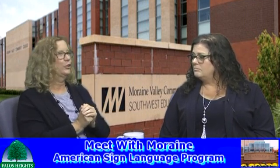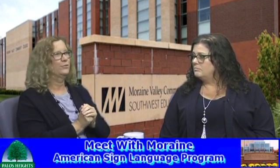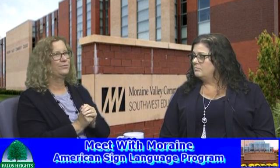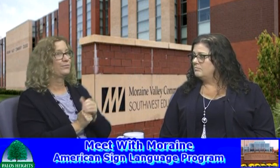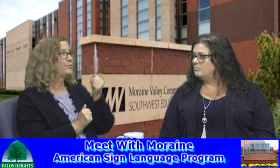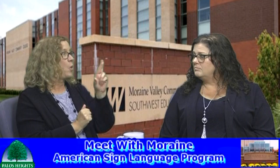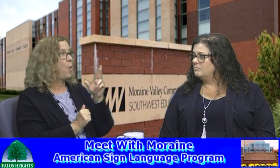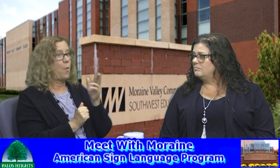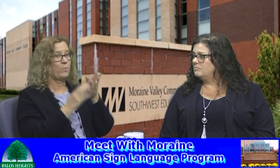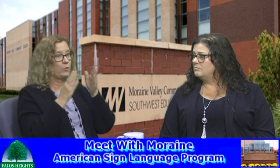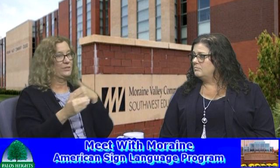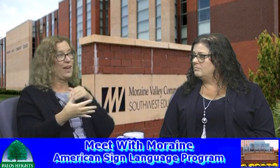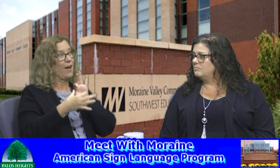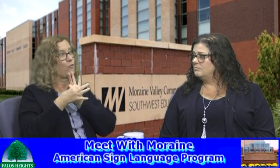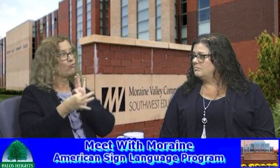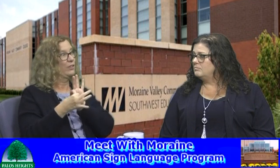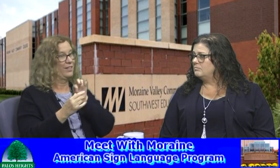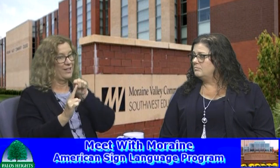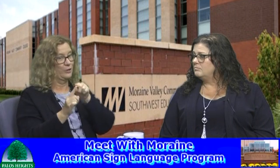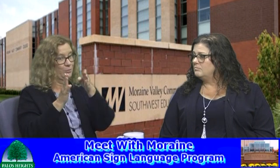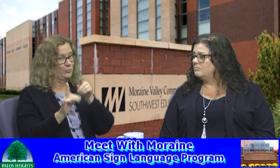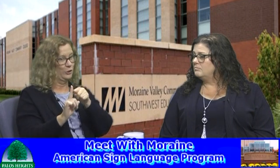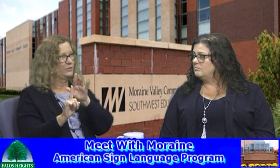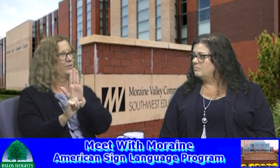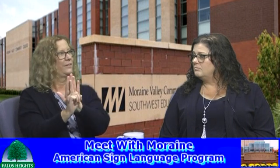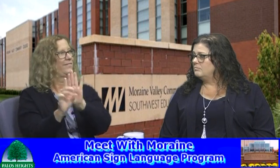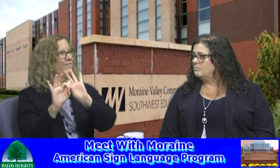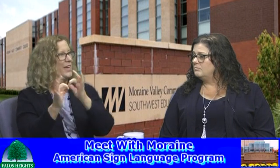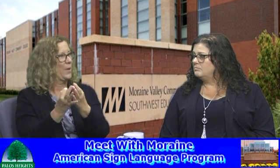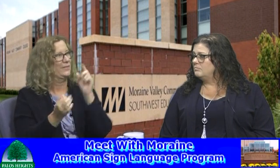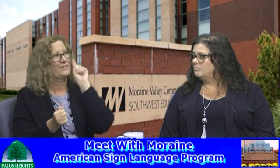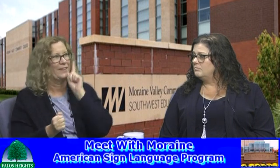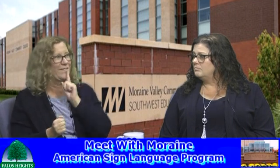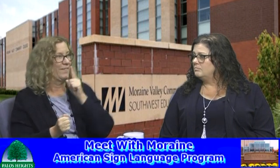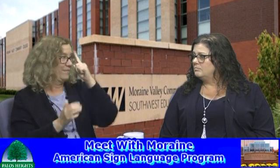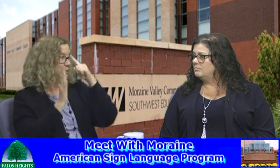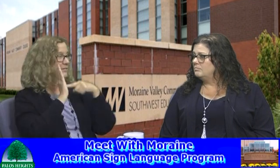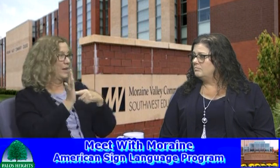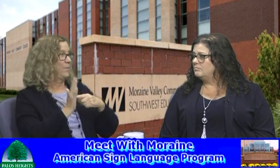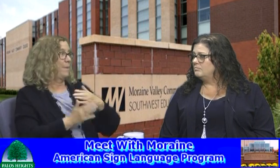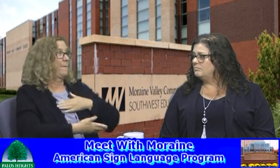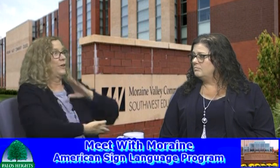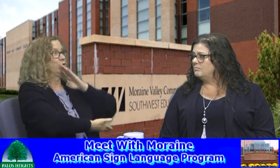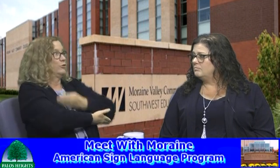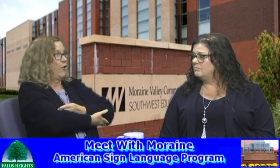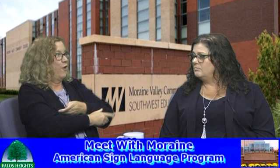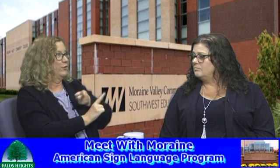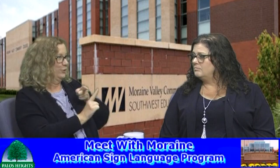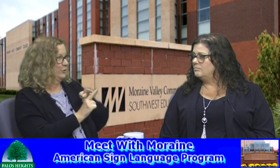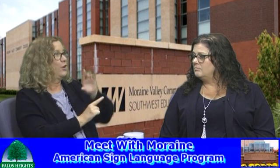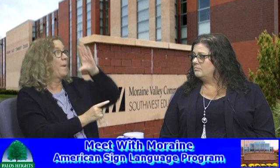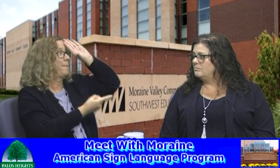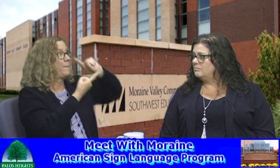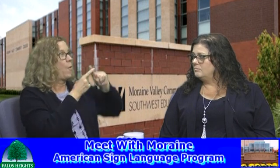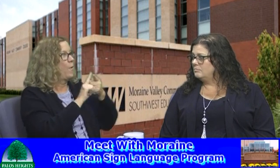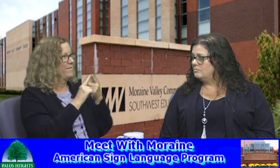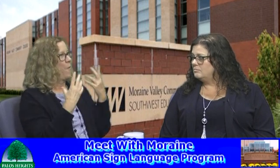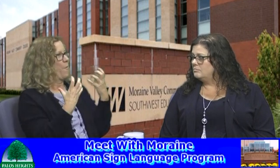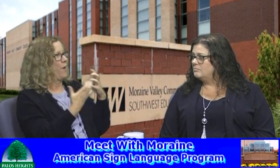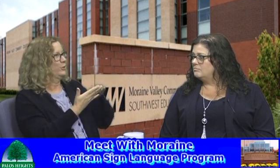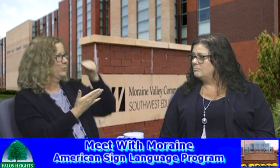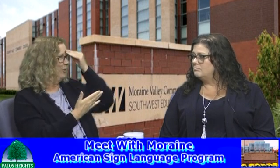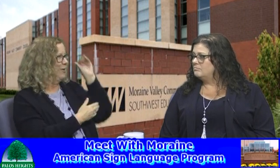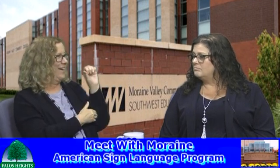and you want to be able to communicate without the need for an interpreter. It could be a specific relationship. So, for example, my daughter,